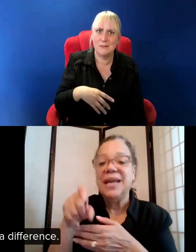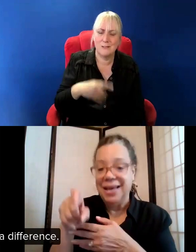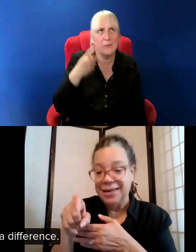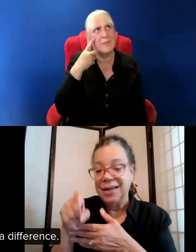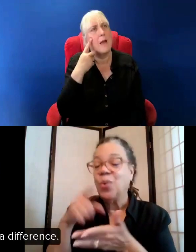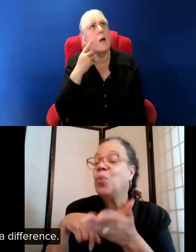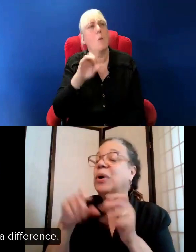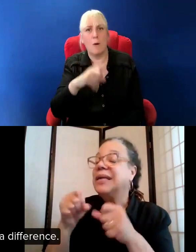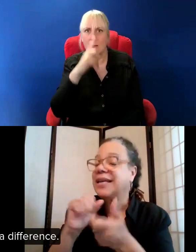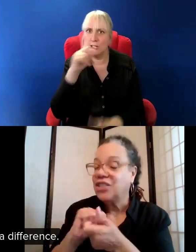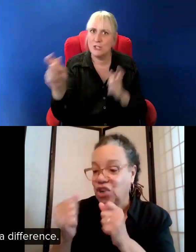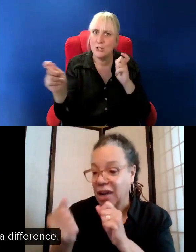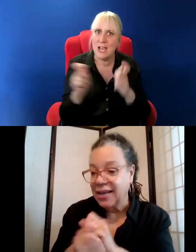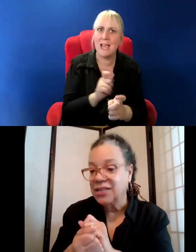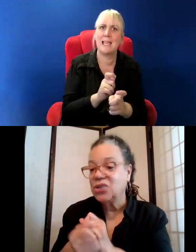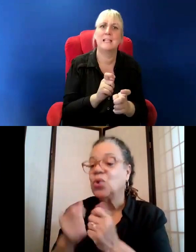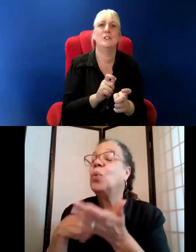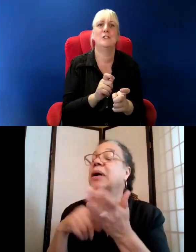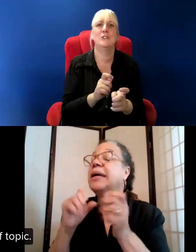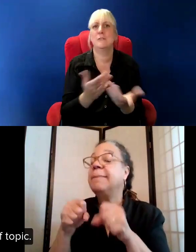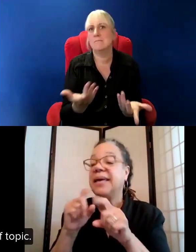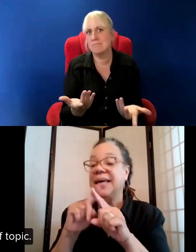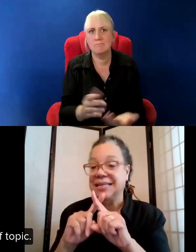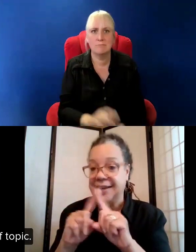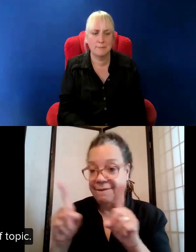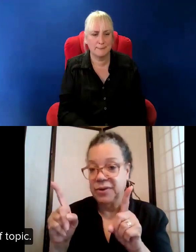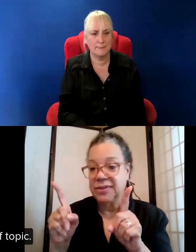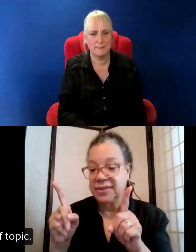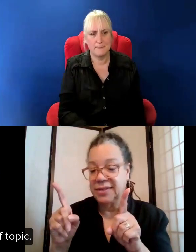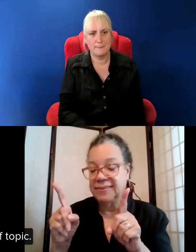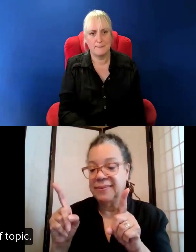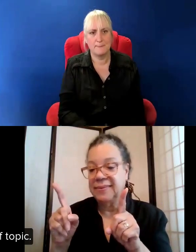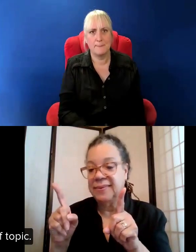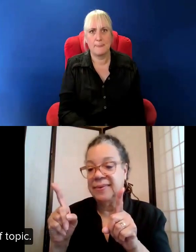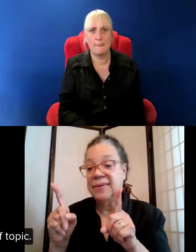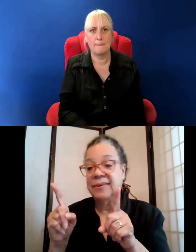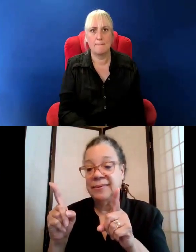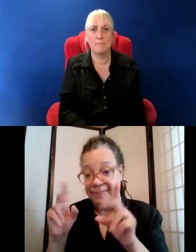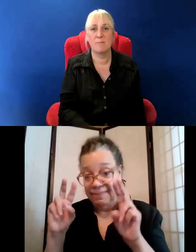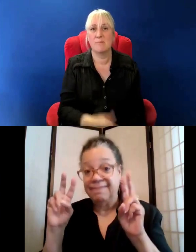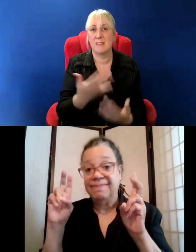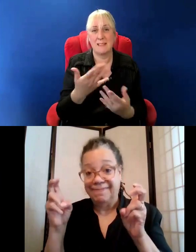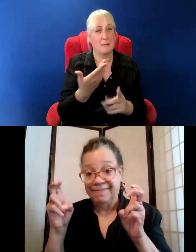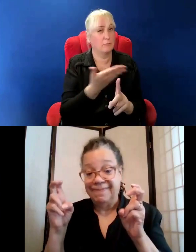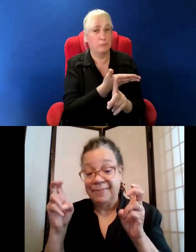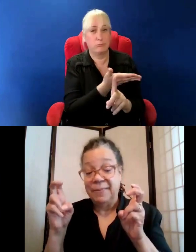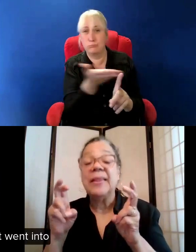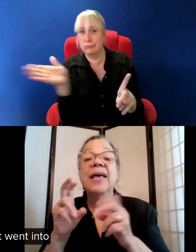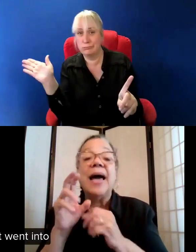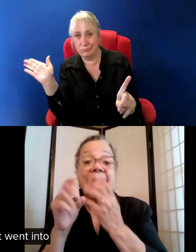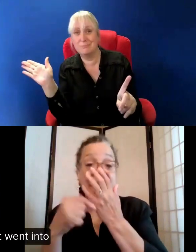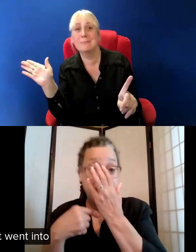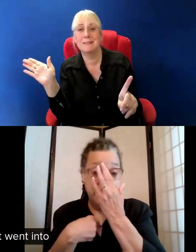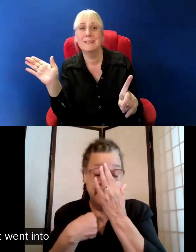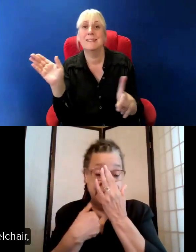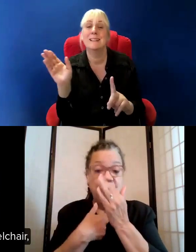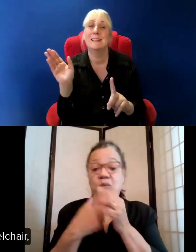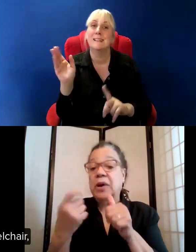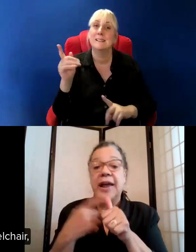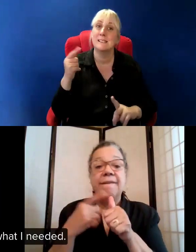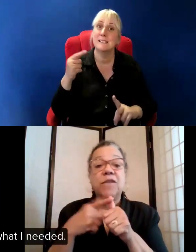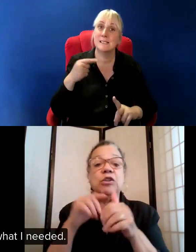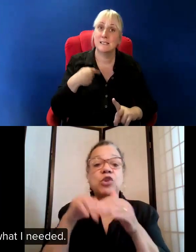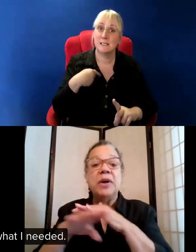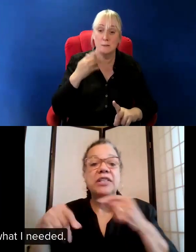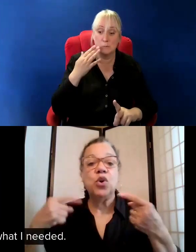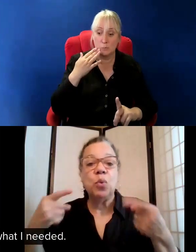what can be a difference. Very off topic. When I first went into a